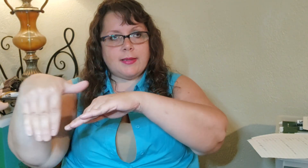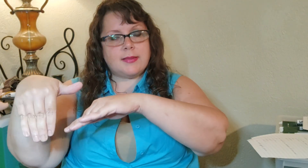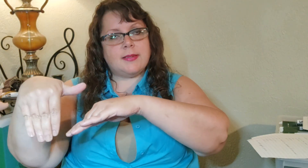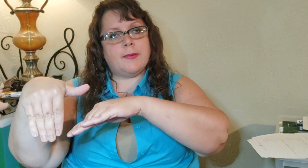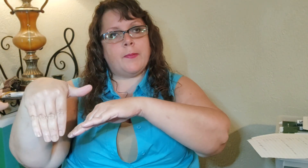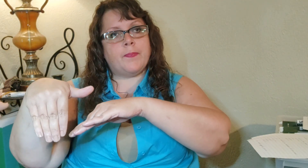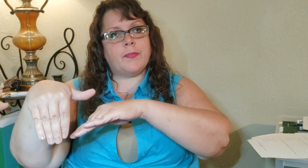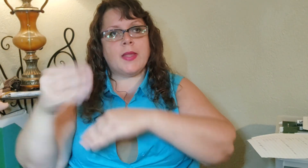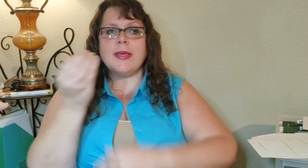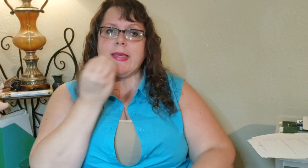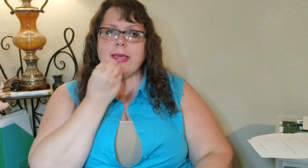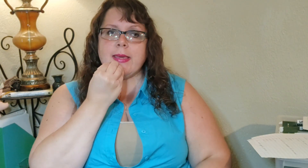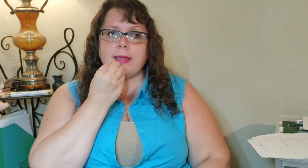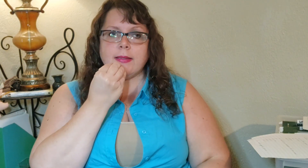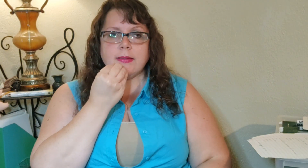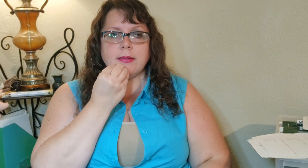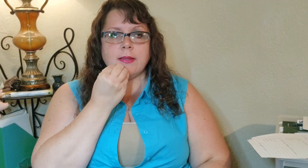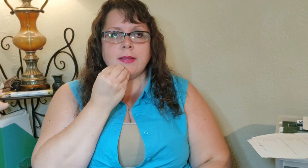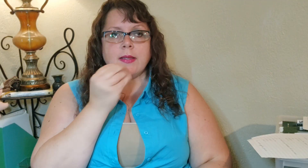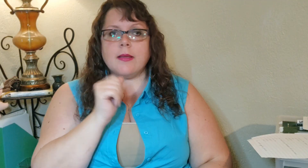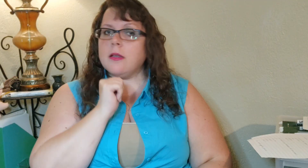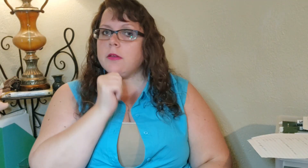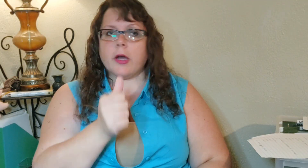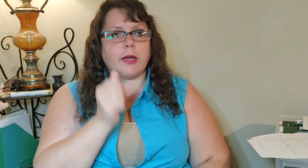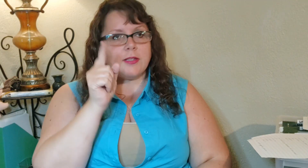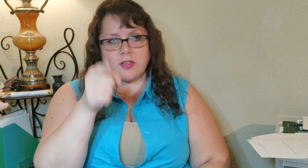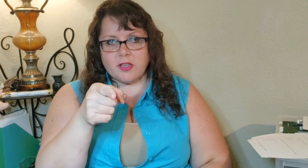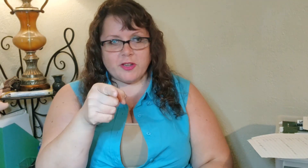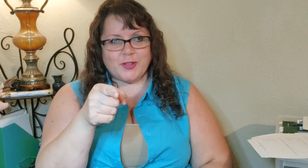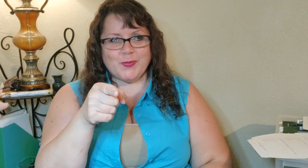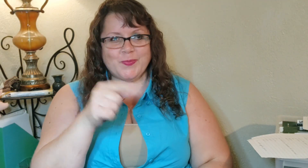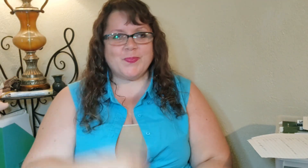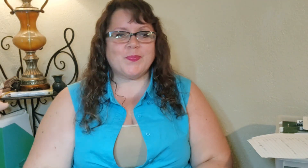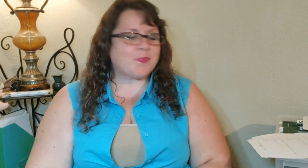night, eat, not you.